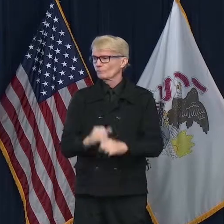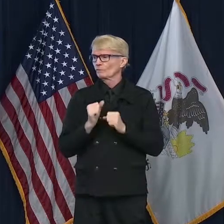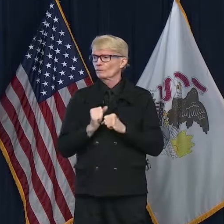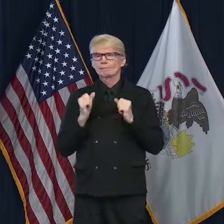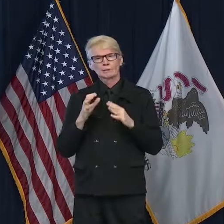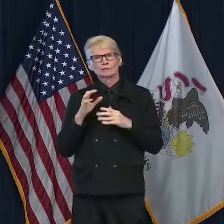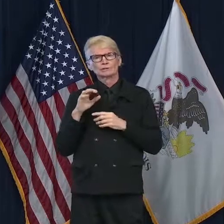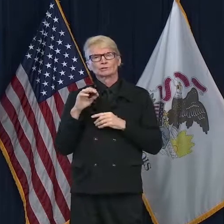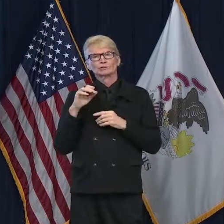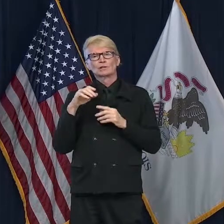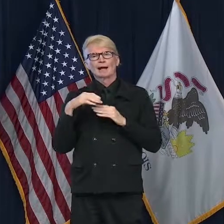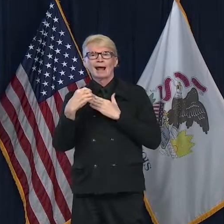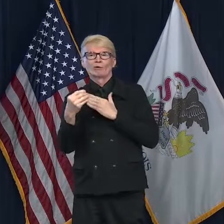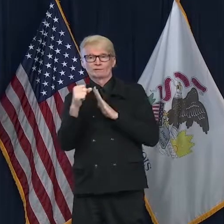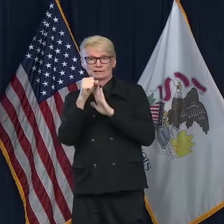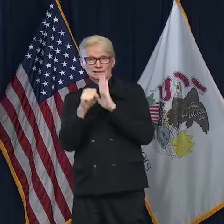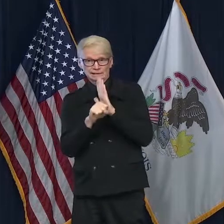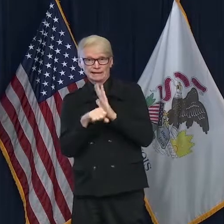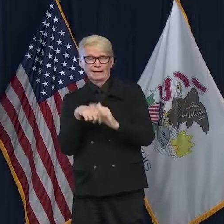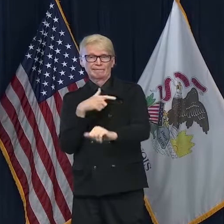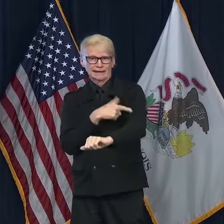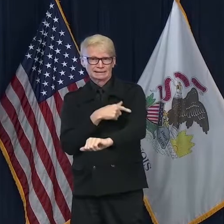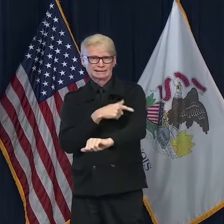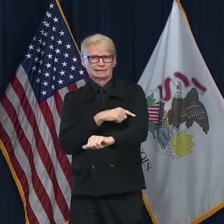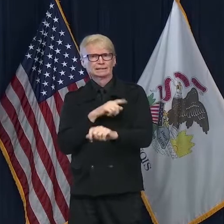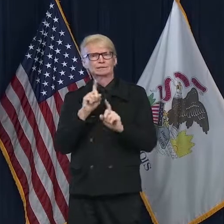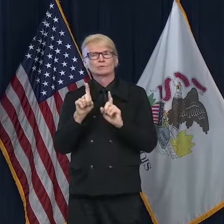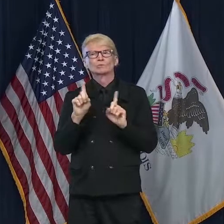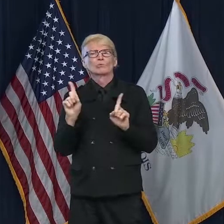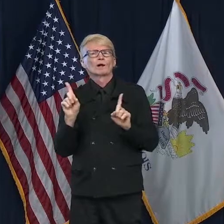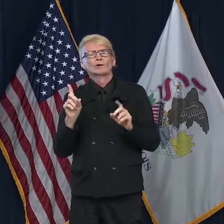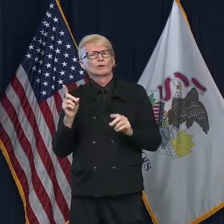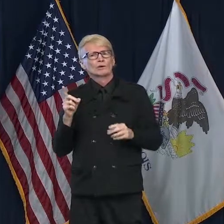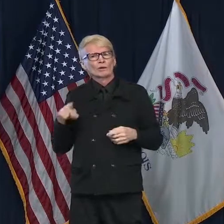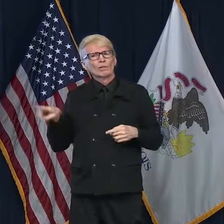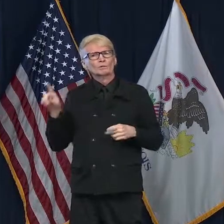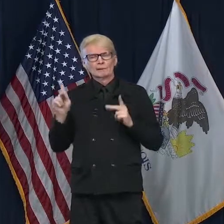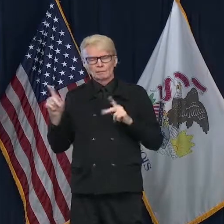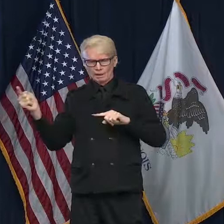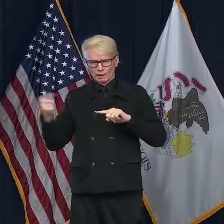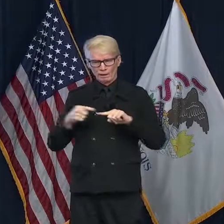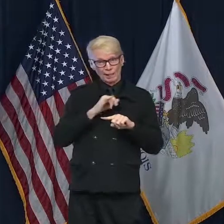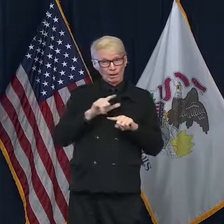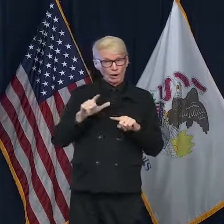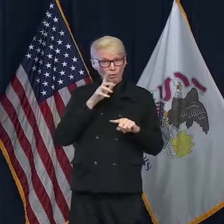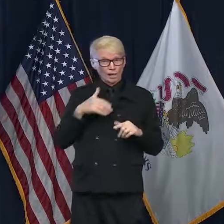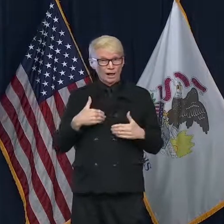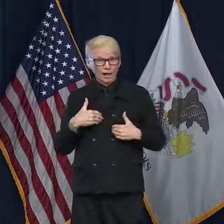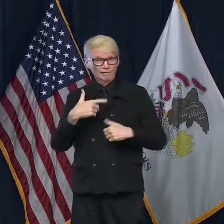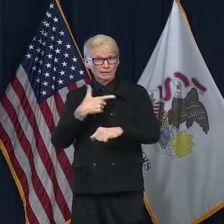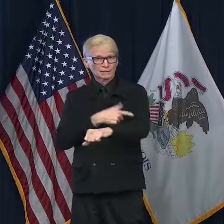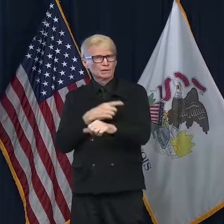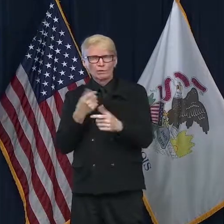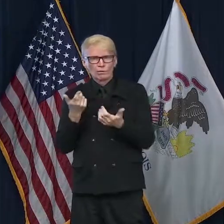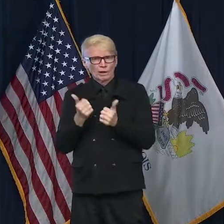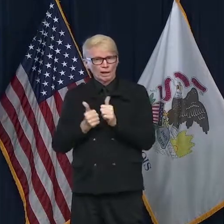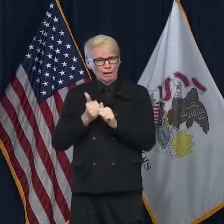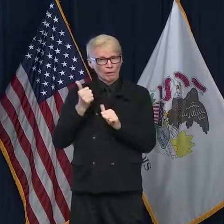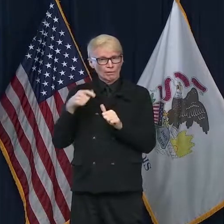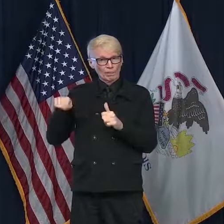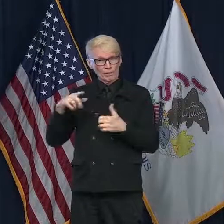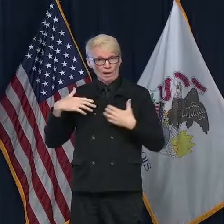administered to people from out of state. Where do most of these people work and live, and are they primarily healthcare workers?